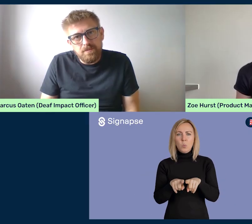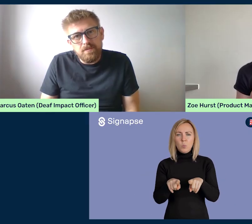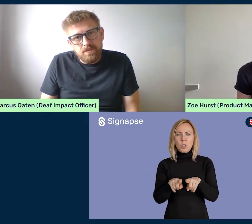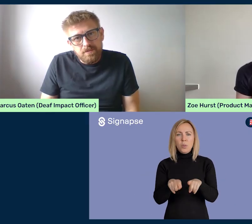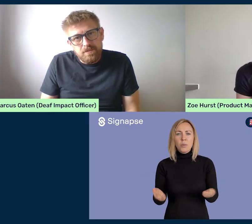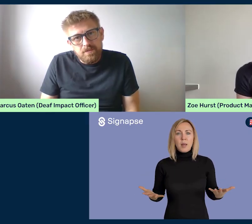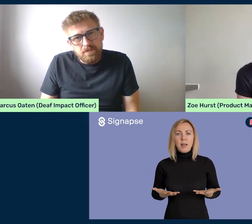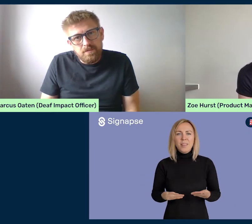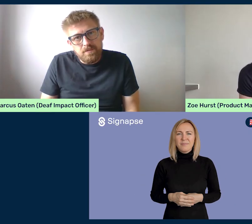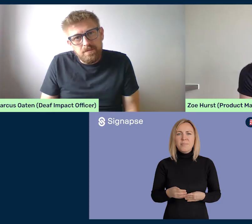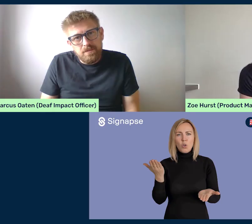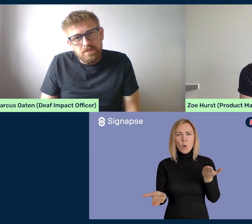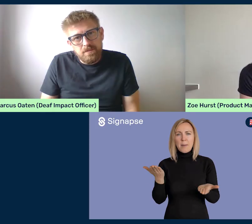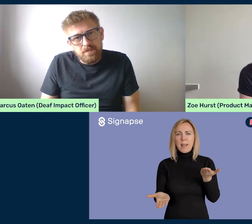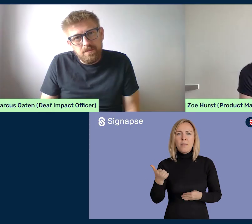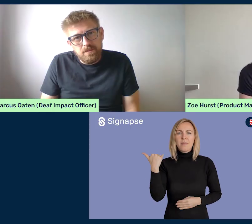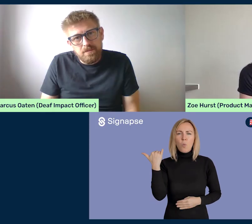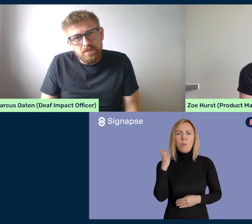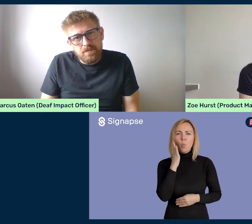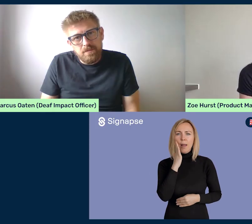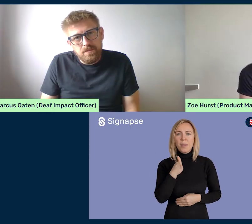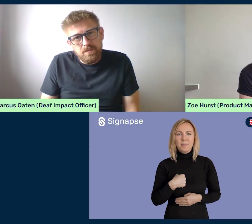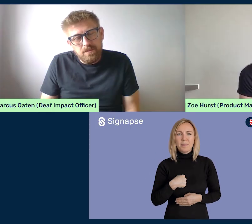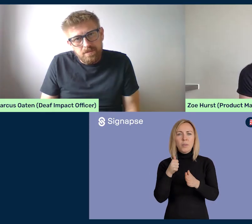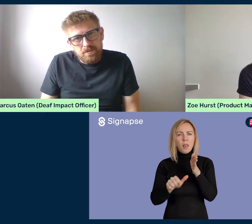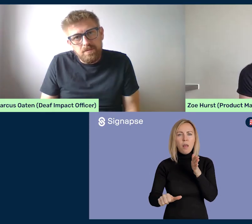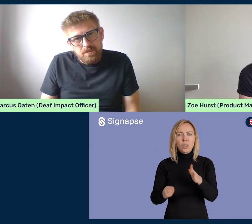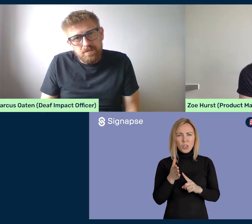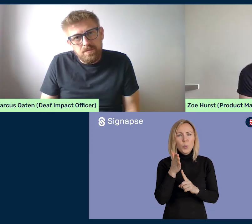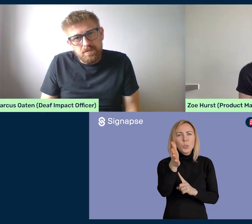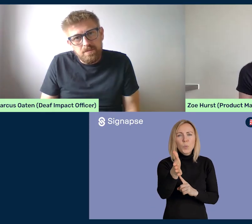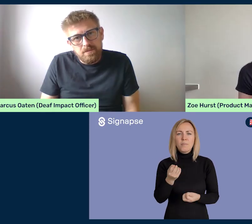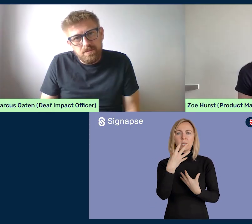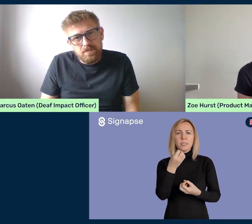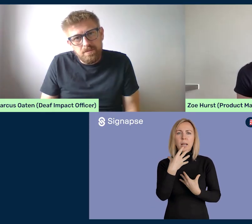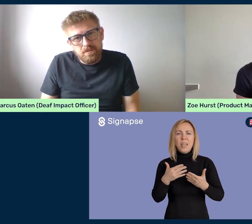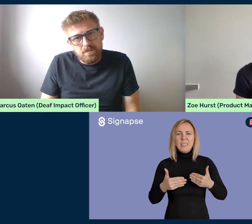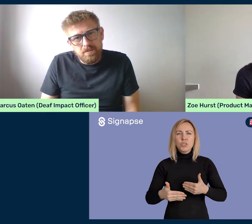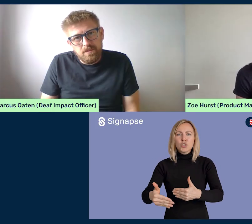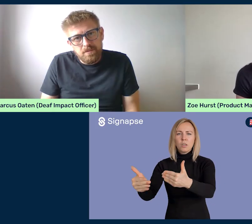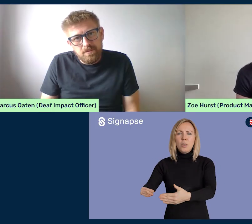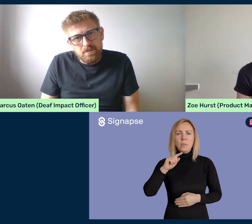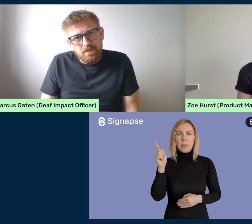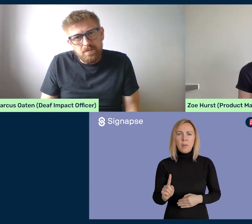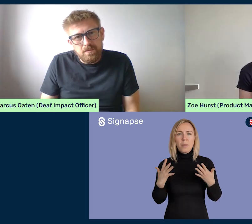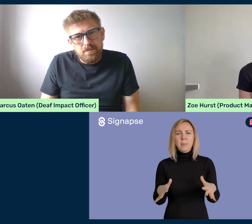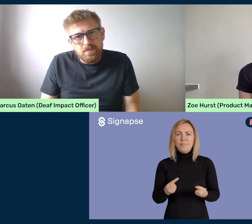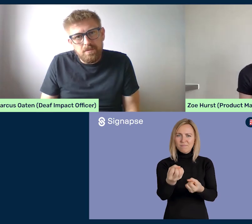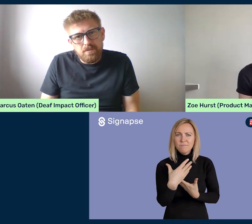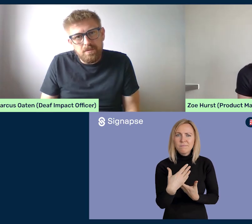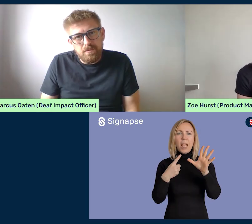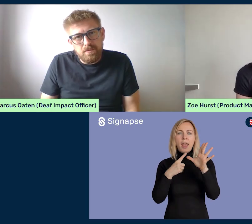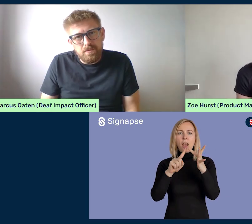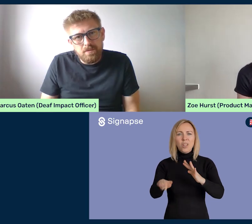think compared to a couple years ago when we started doing feedback, when I started coming along to them, the